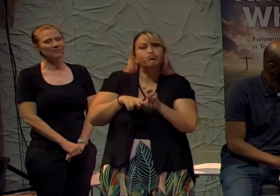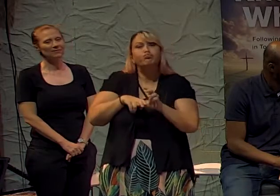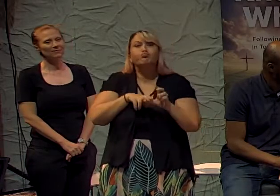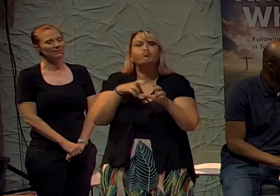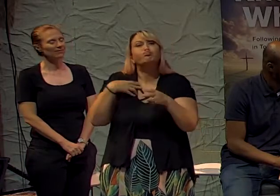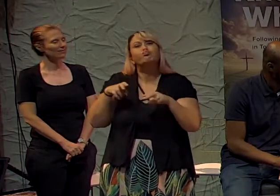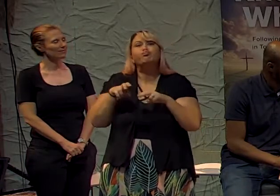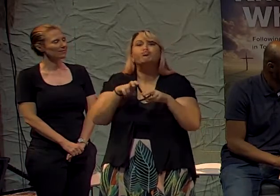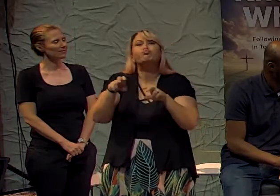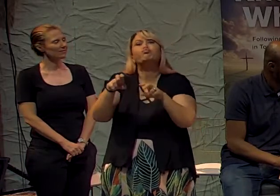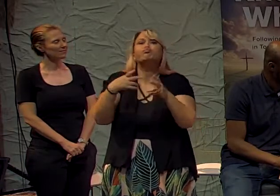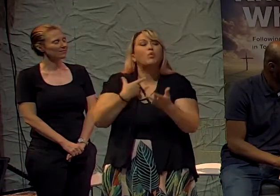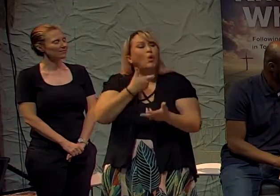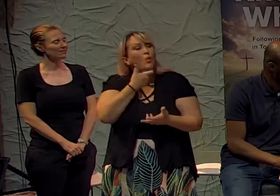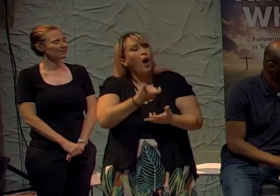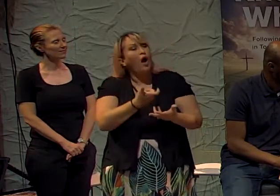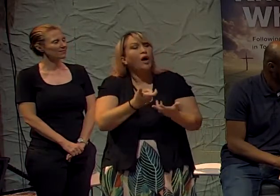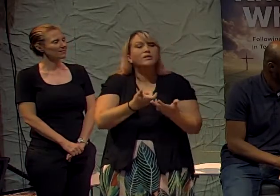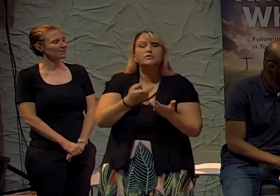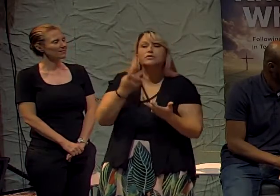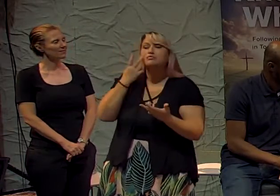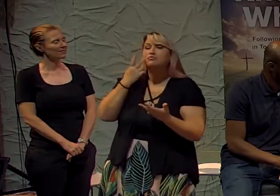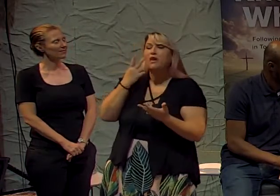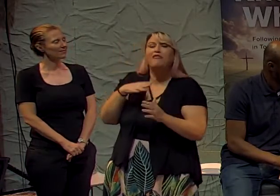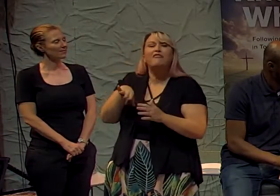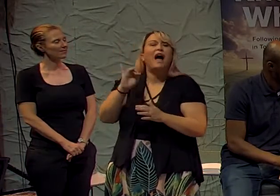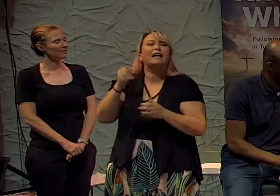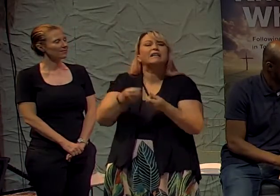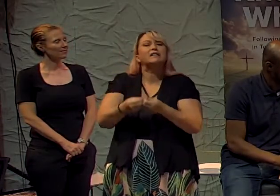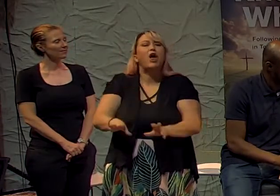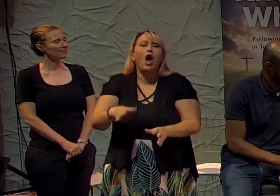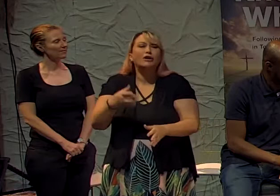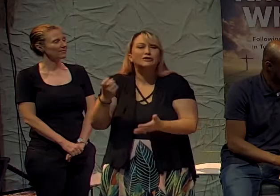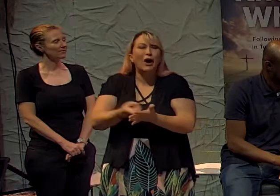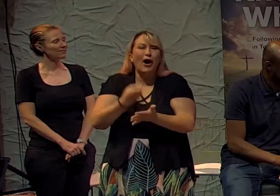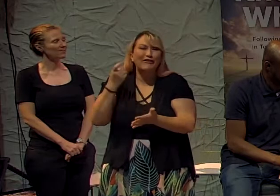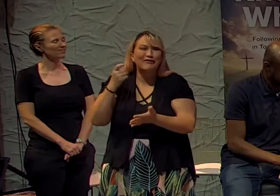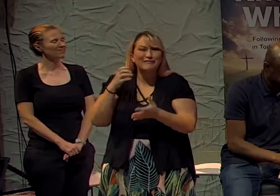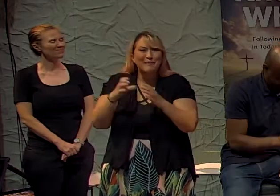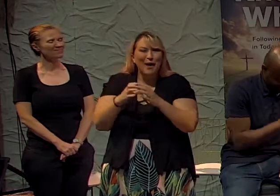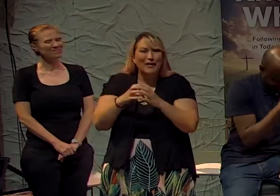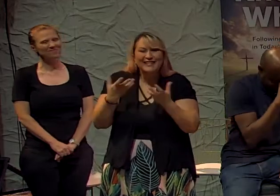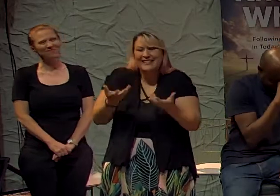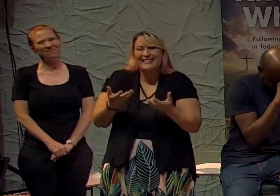him, cheer him on, find his lost golf balls. Just things, you know, that